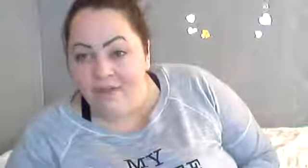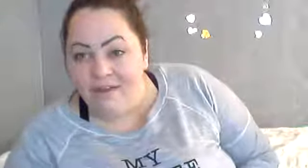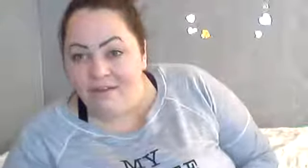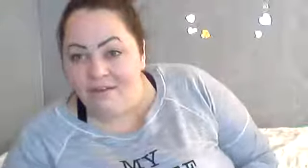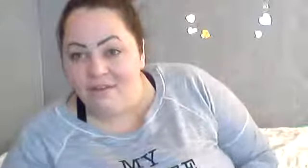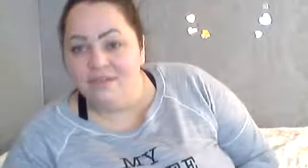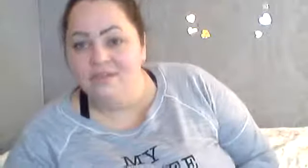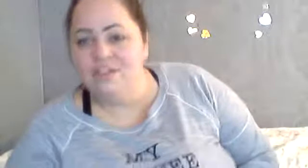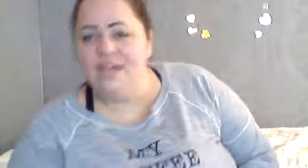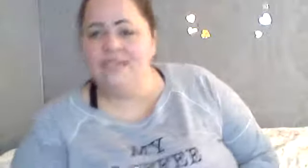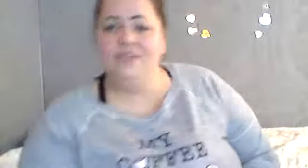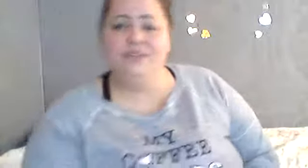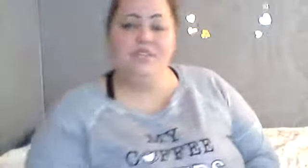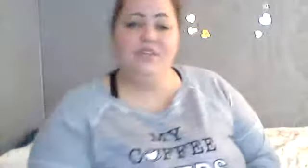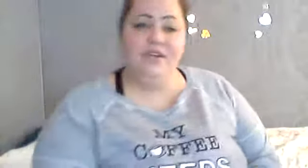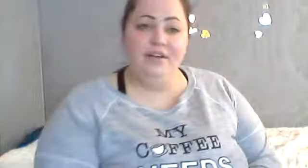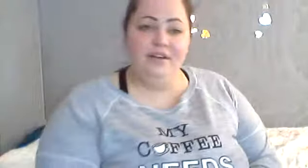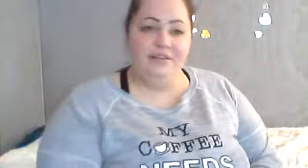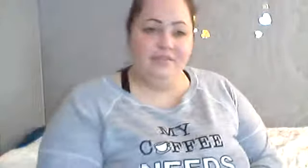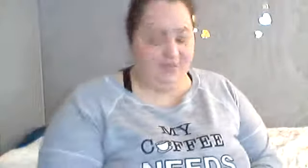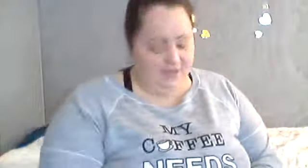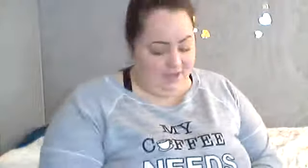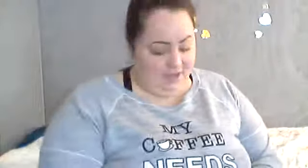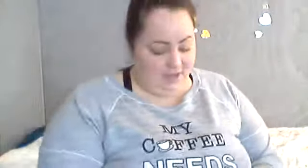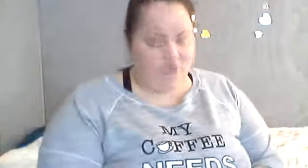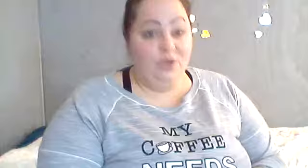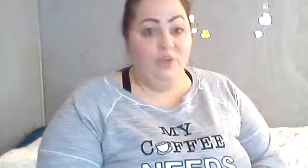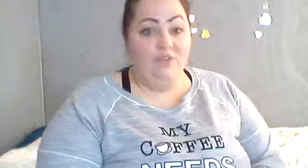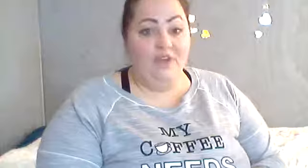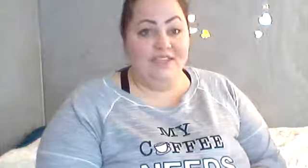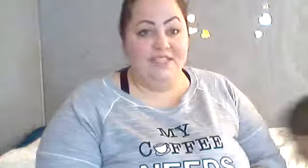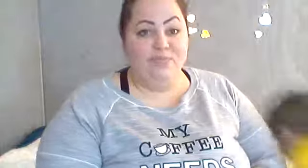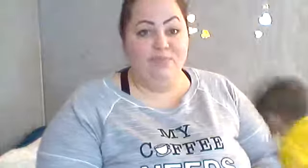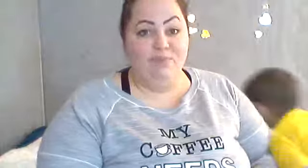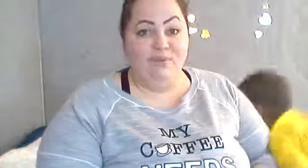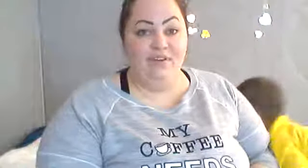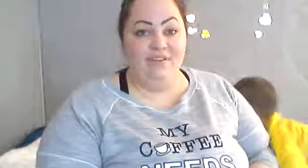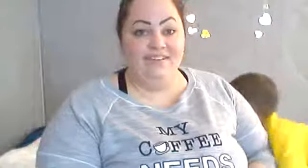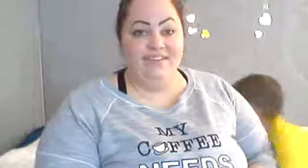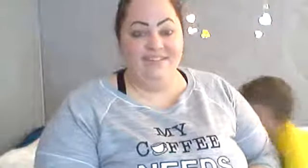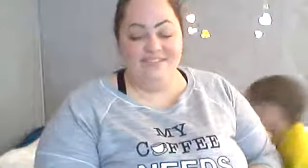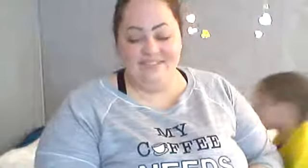Marin. Jasmine, are you still here? I'm showing we've got 6 people.